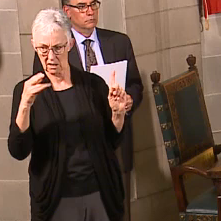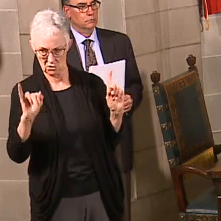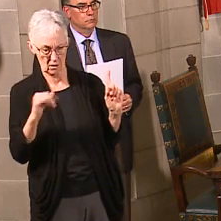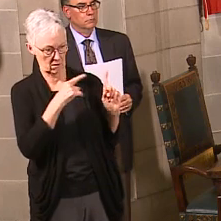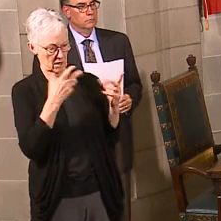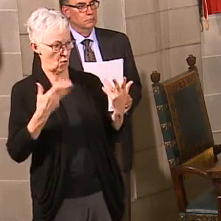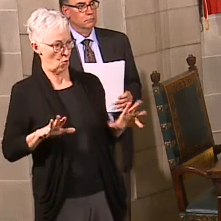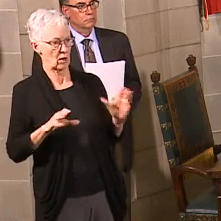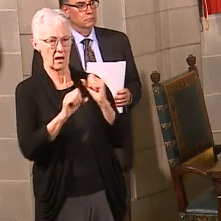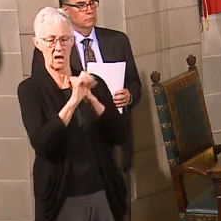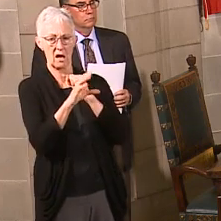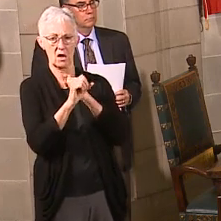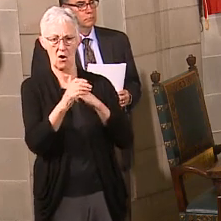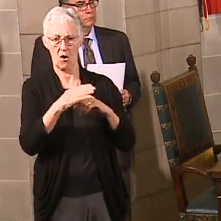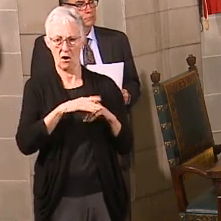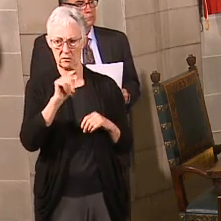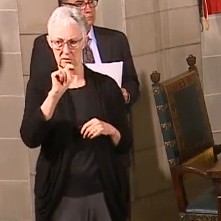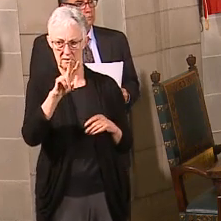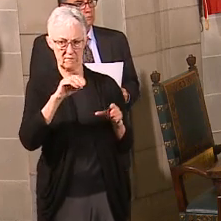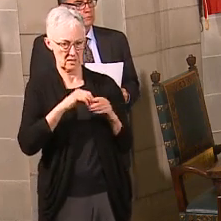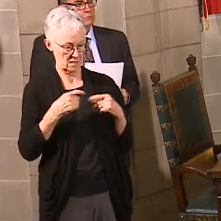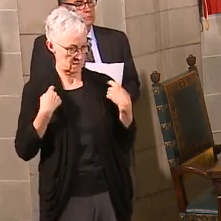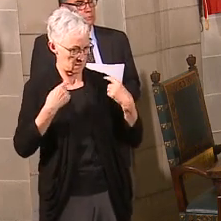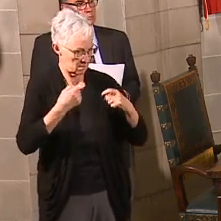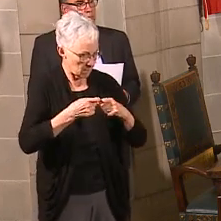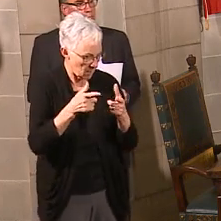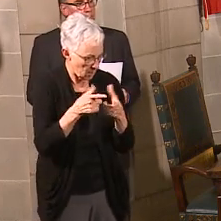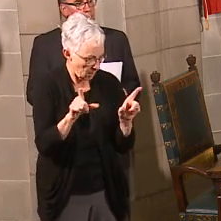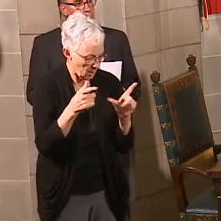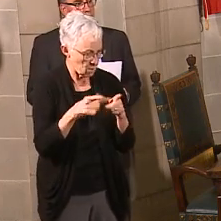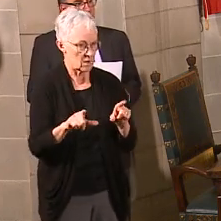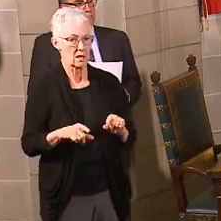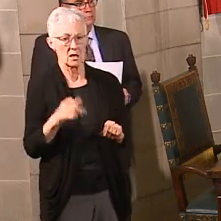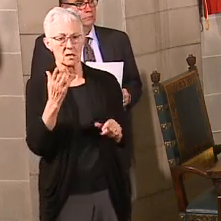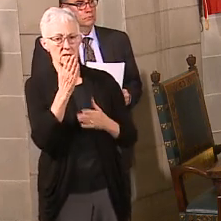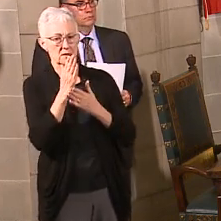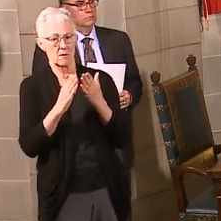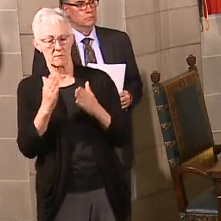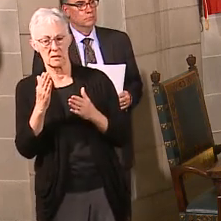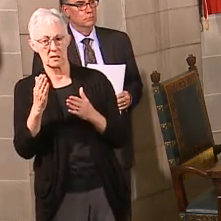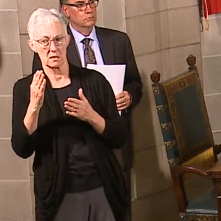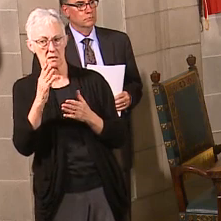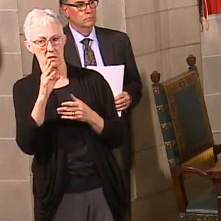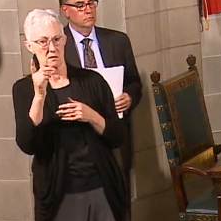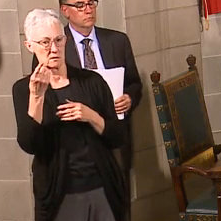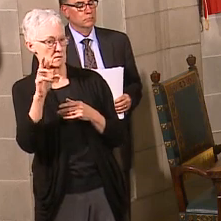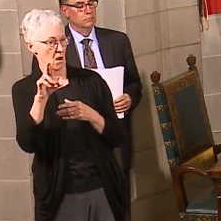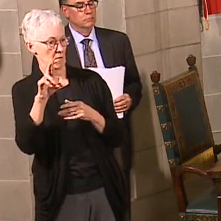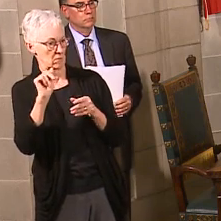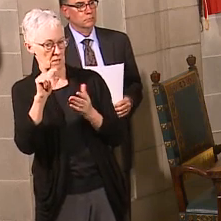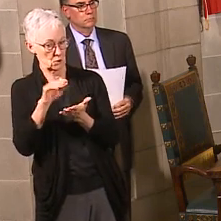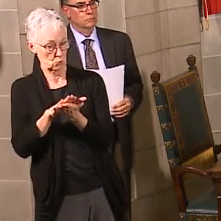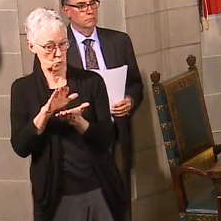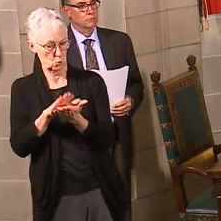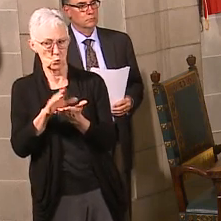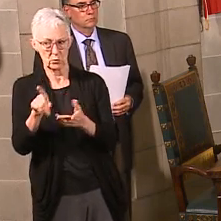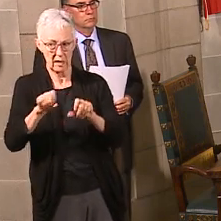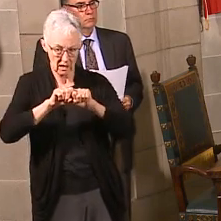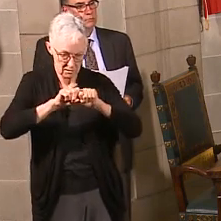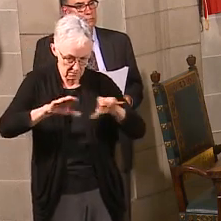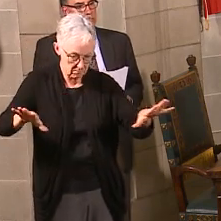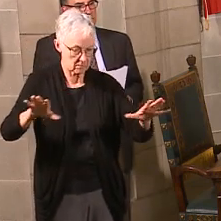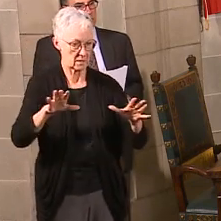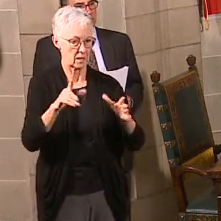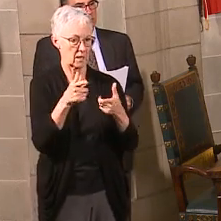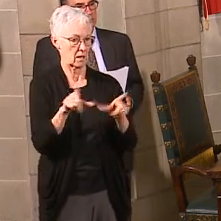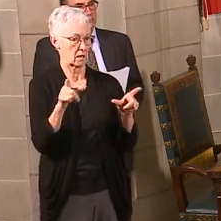communicate. Dr. Grover in Grand Island has sent out letters to their families in the school districts in Spanish. So we're translating